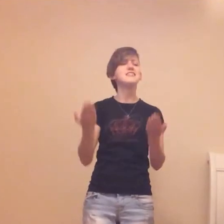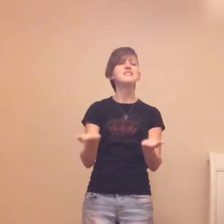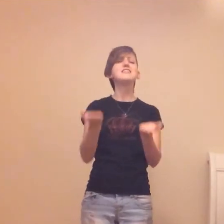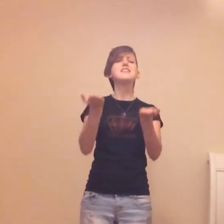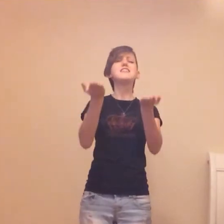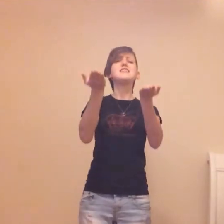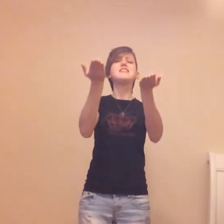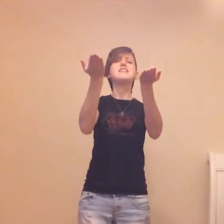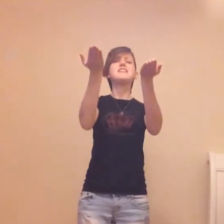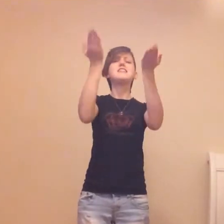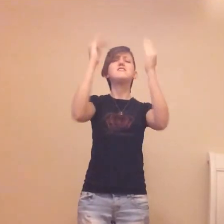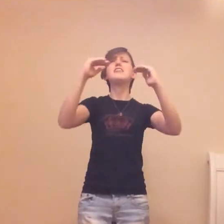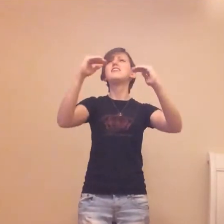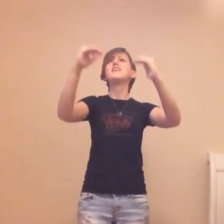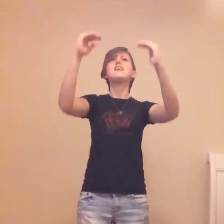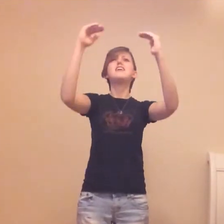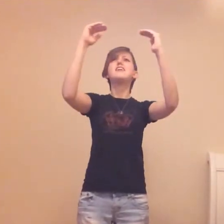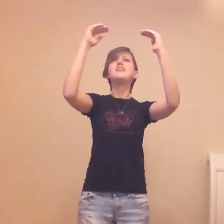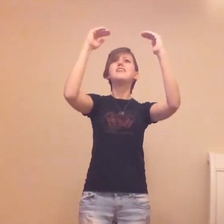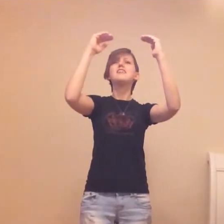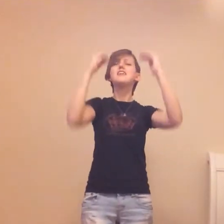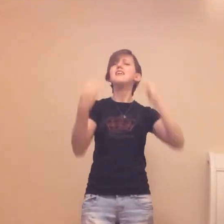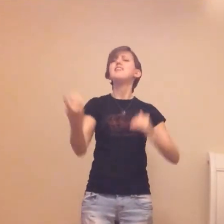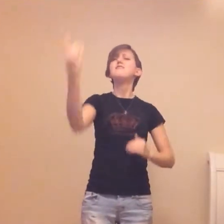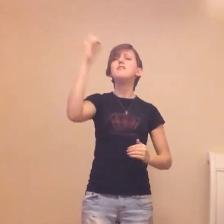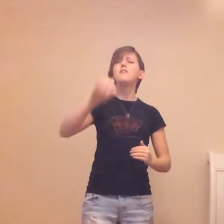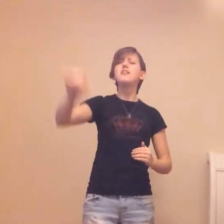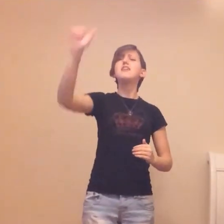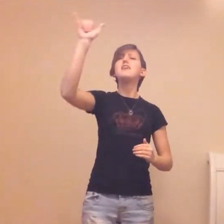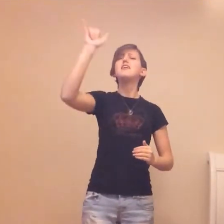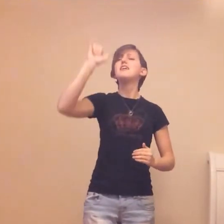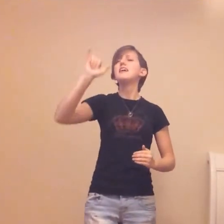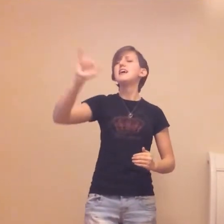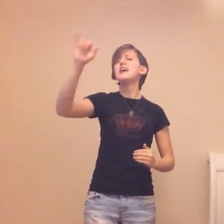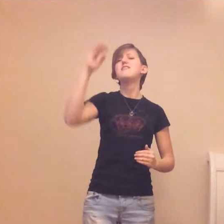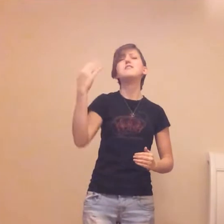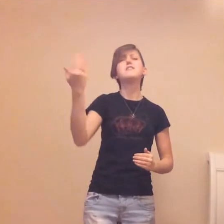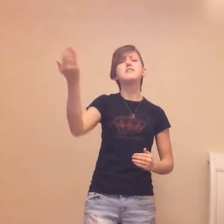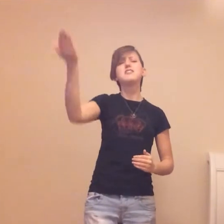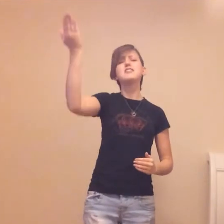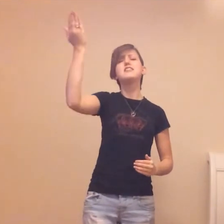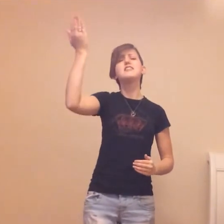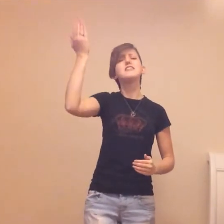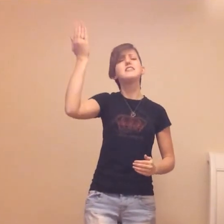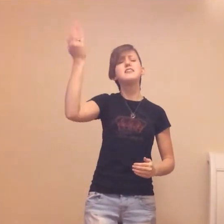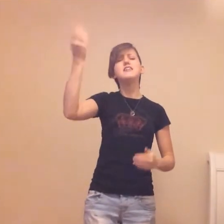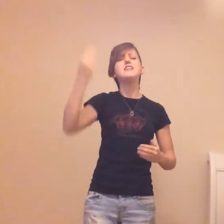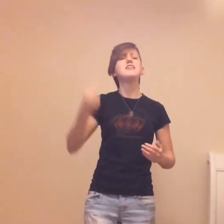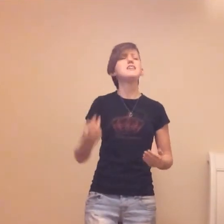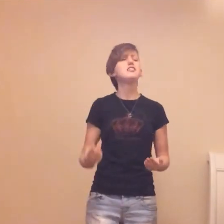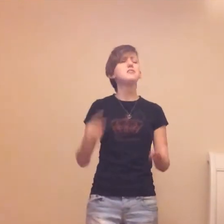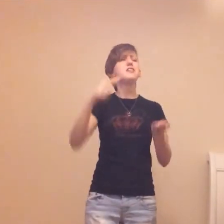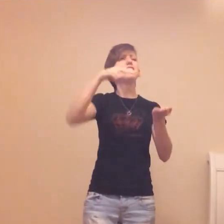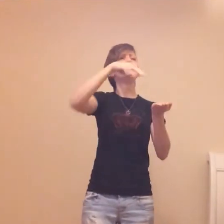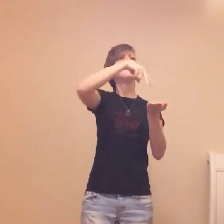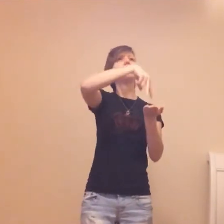and the all the way. The the stars